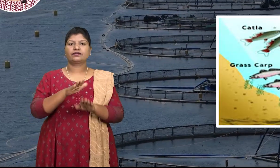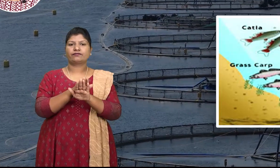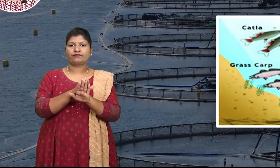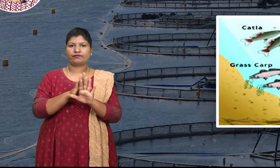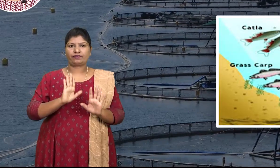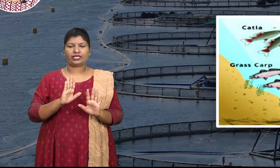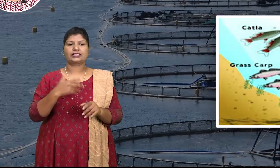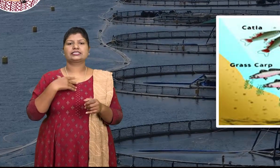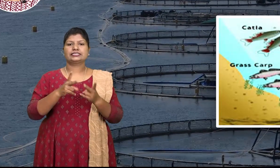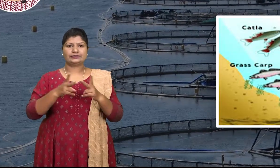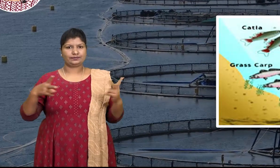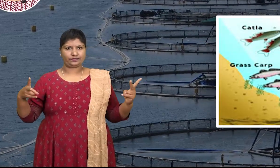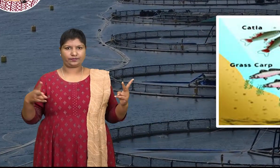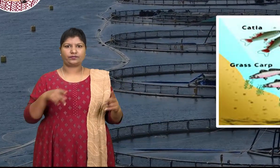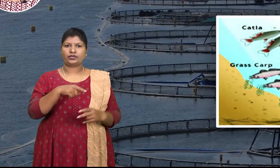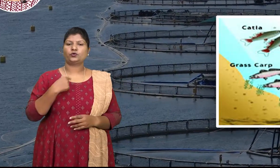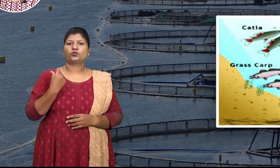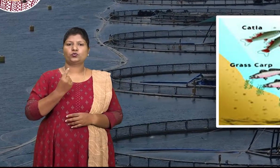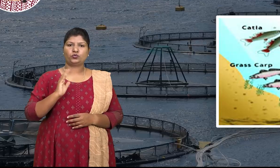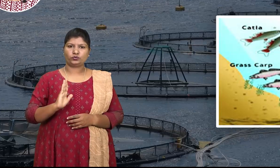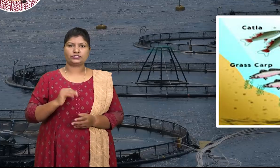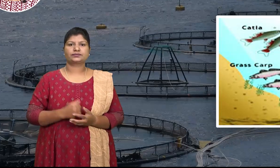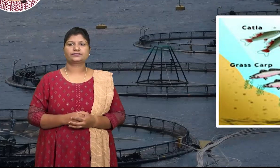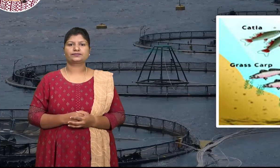fish species are used